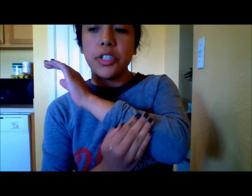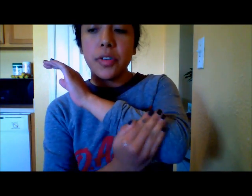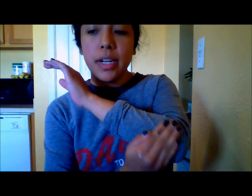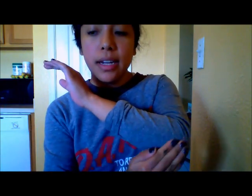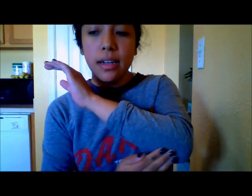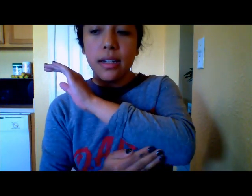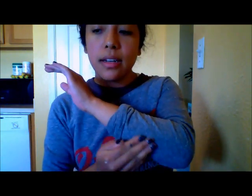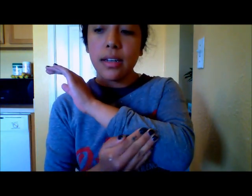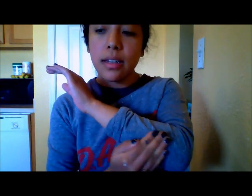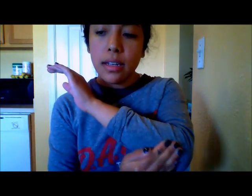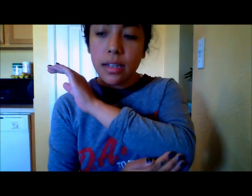Country,